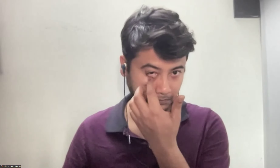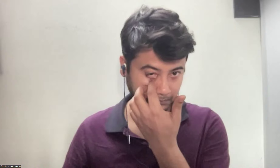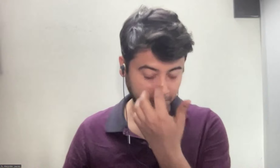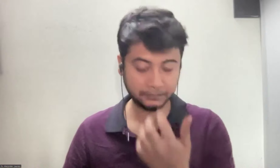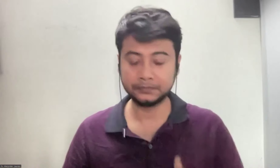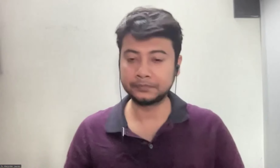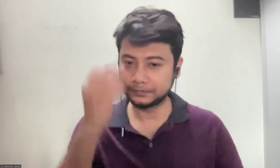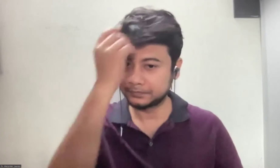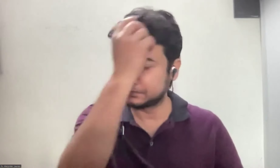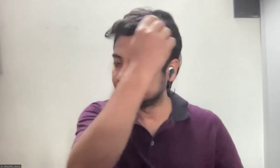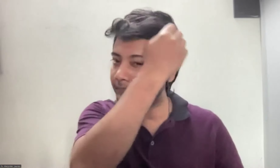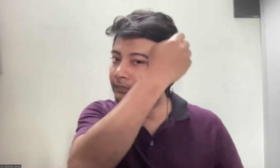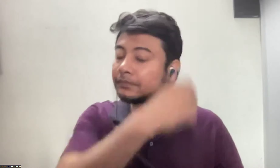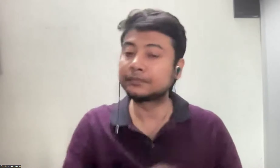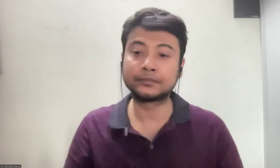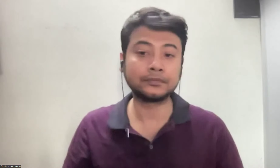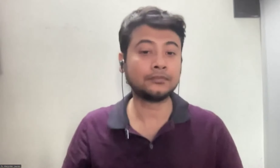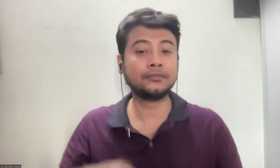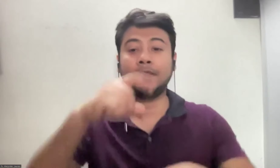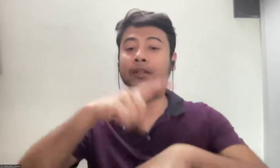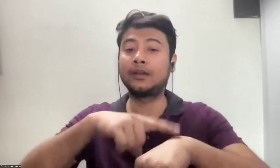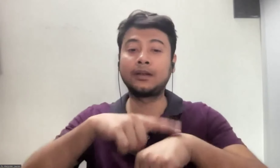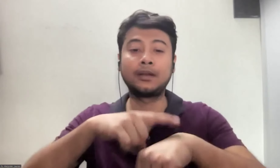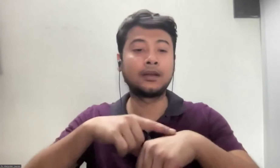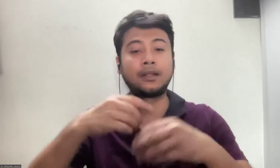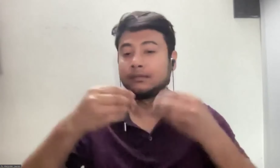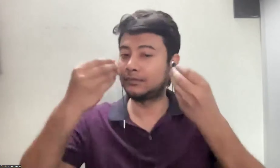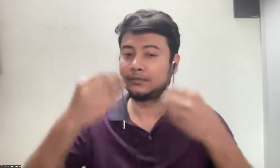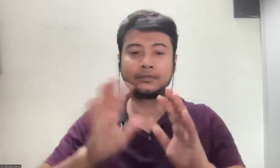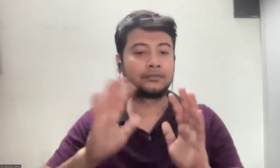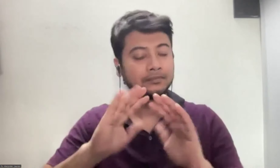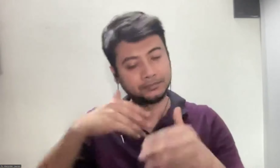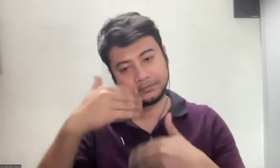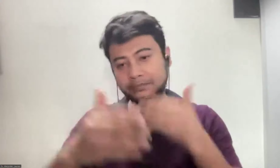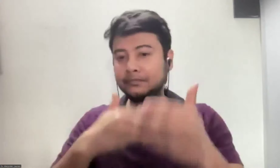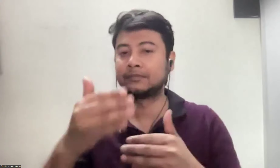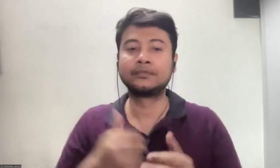So let's, without wasting any time, let's start with our Tulsi